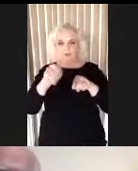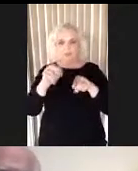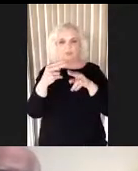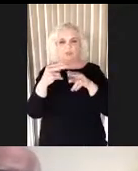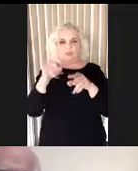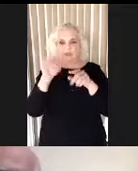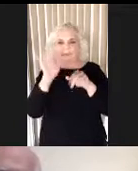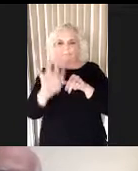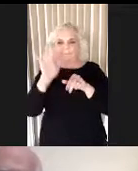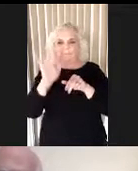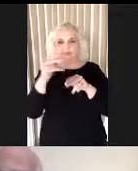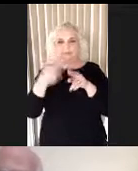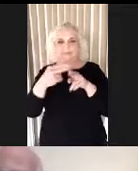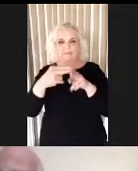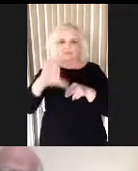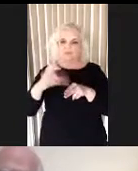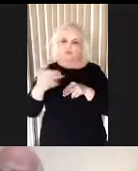chat.